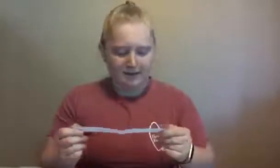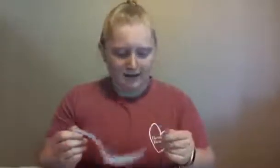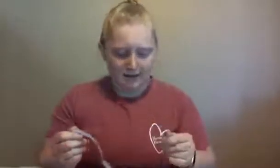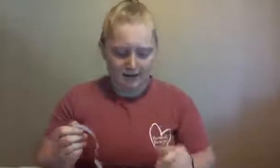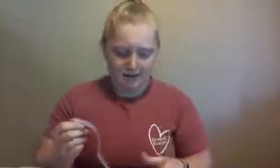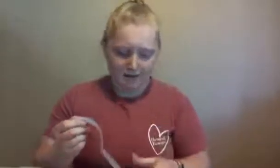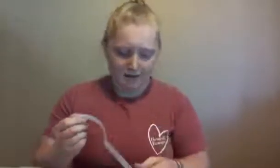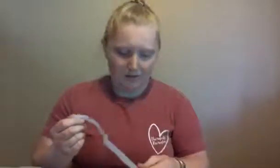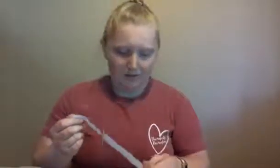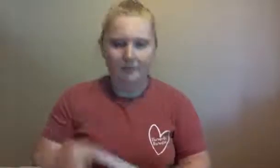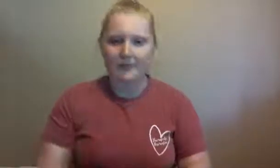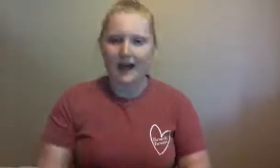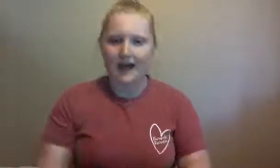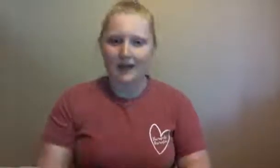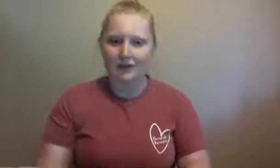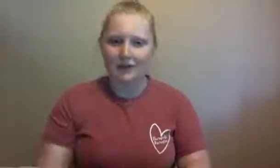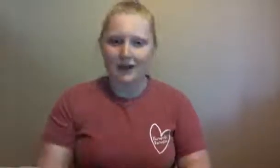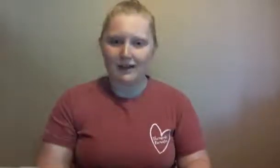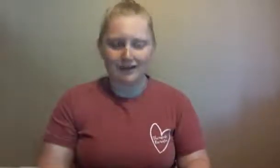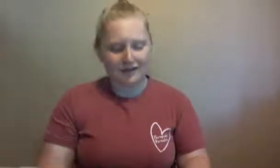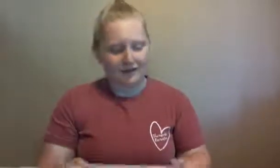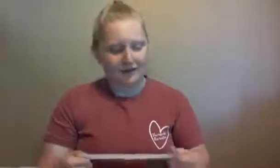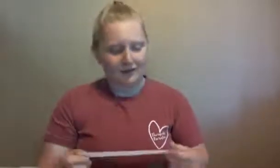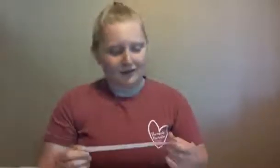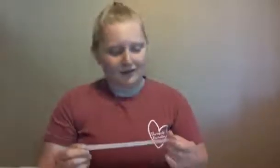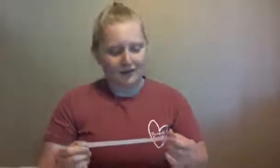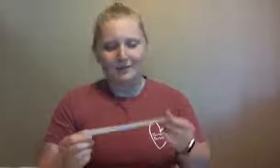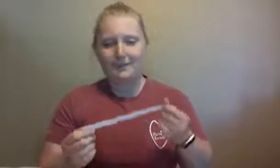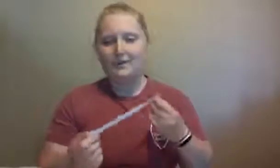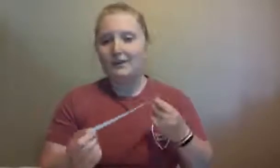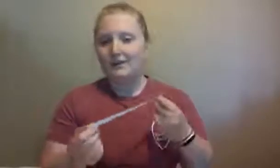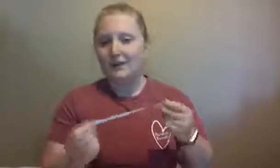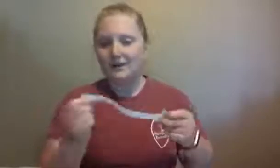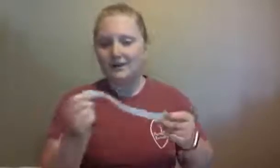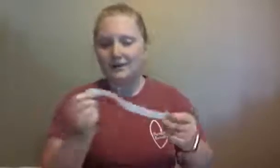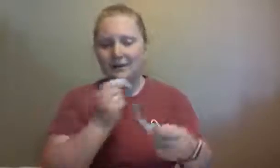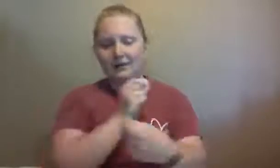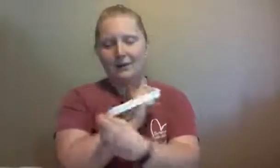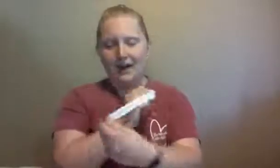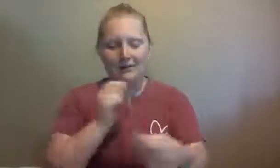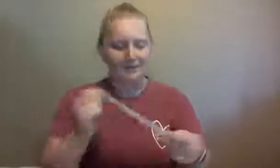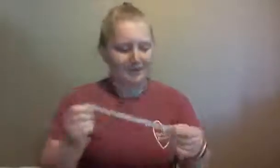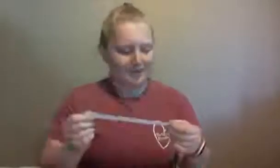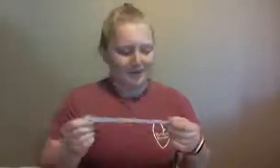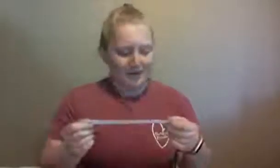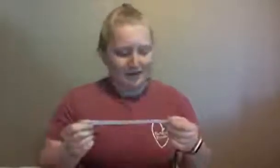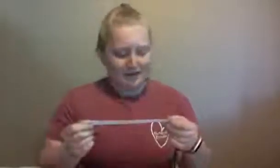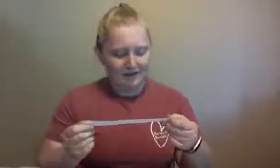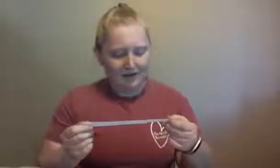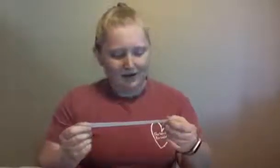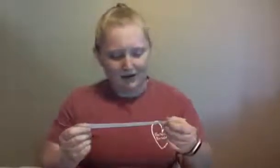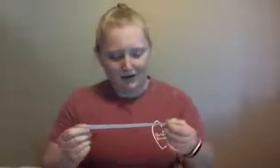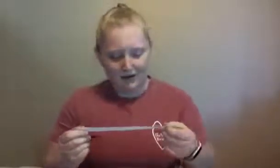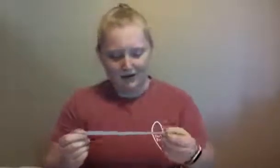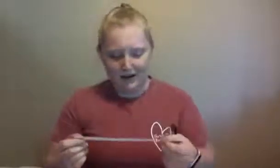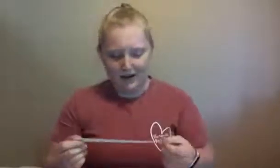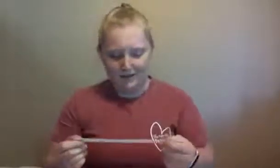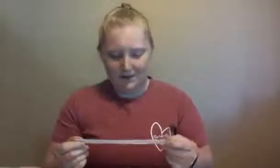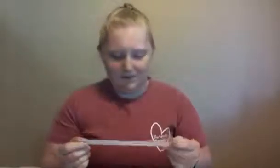Snake. Oh, I gave you the answer. Oh no. So this one we won't count. Slithering around all day is my